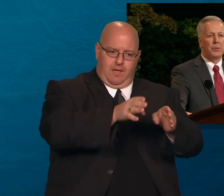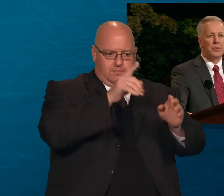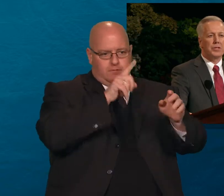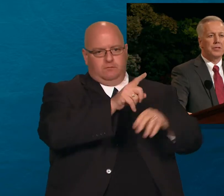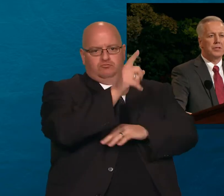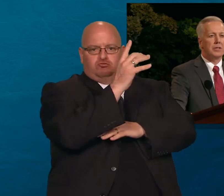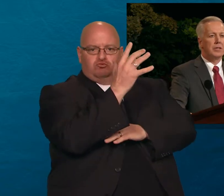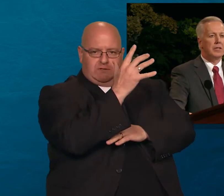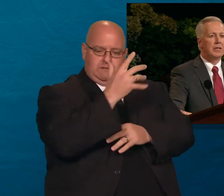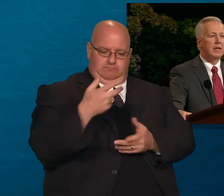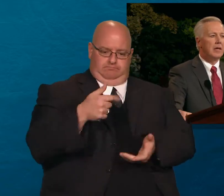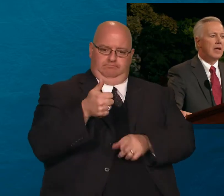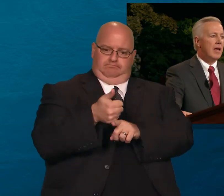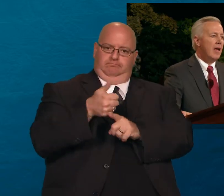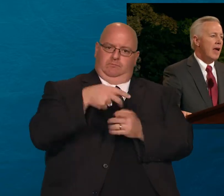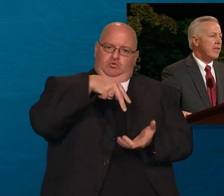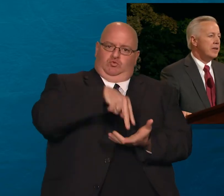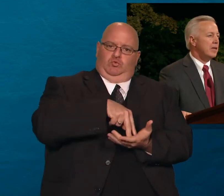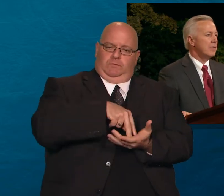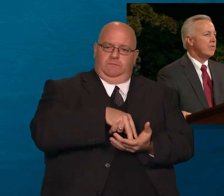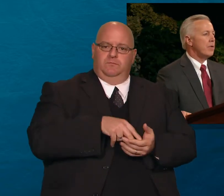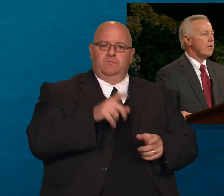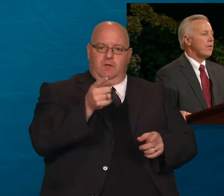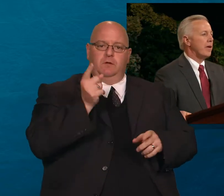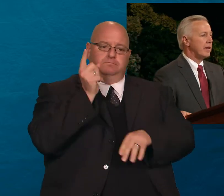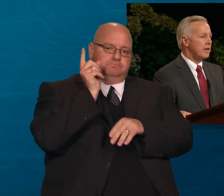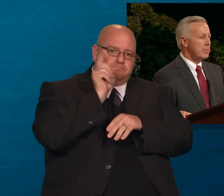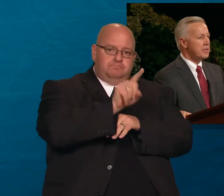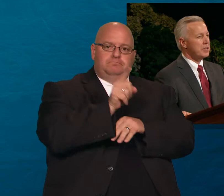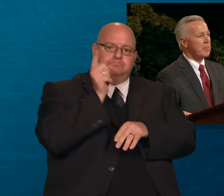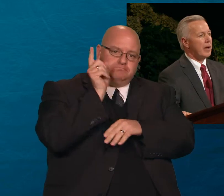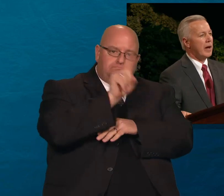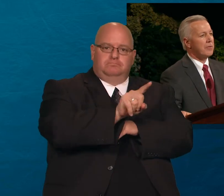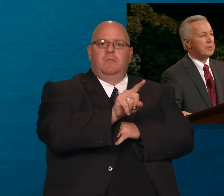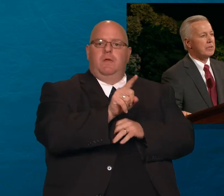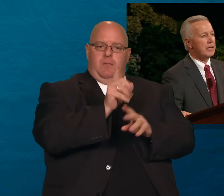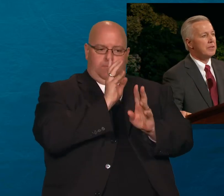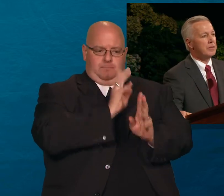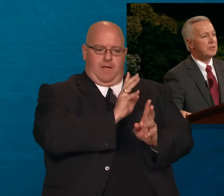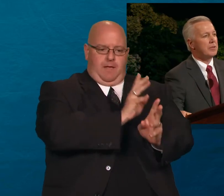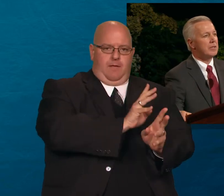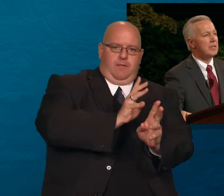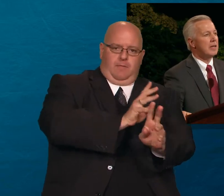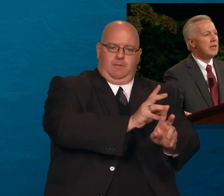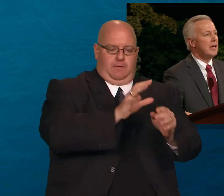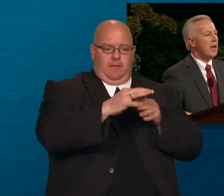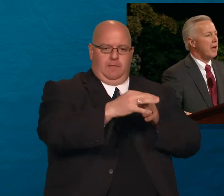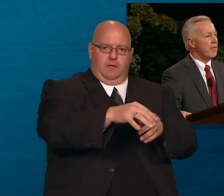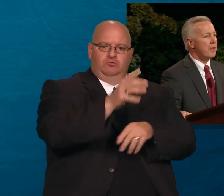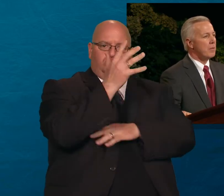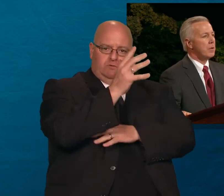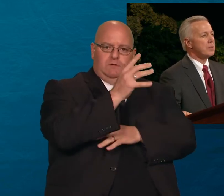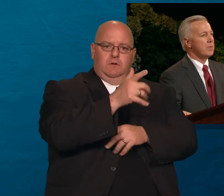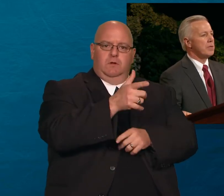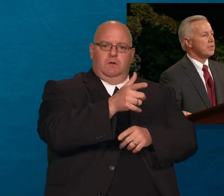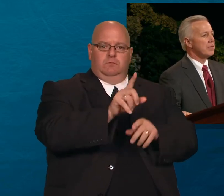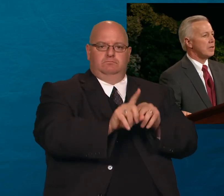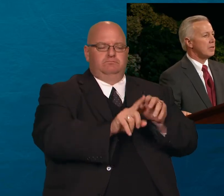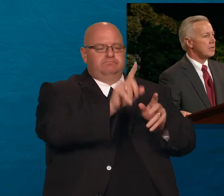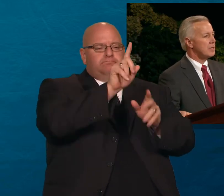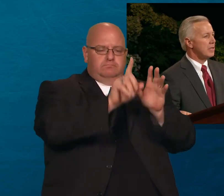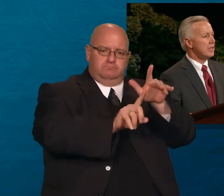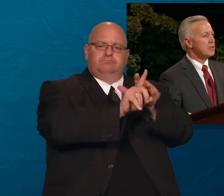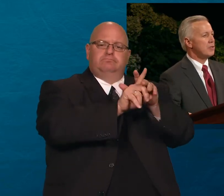tree by which he stood. And they did come forth and commence in the path which led to the tree, and there arose a mist